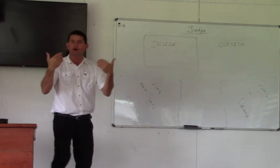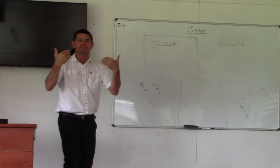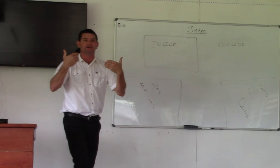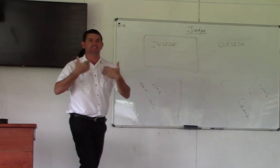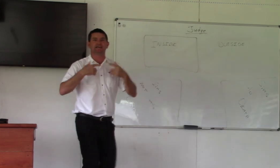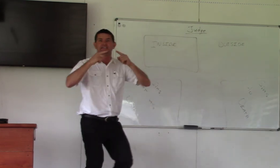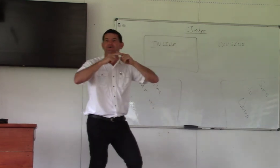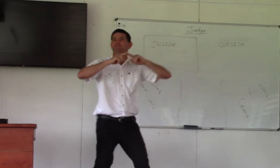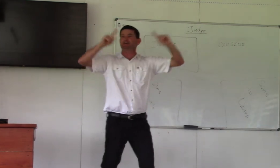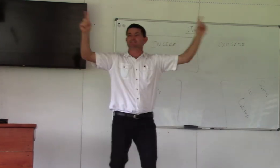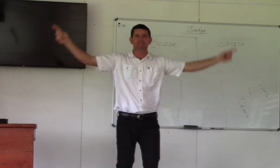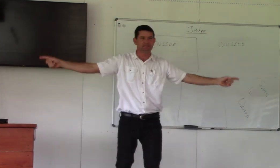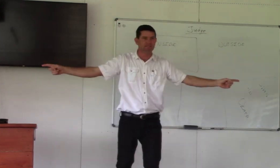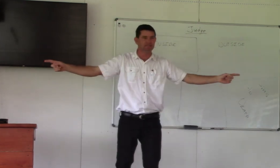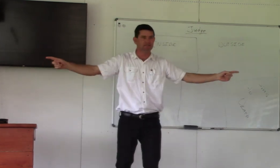there is a difference